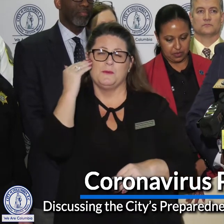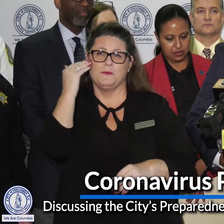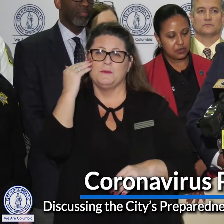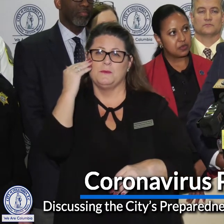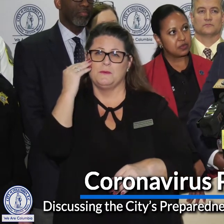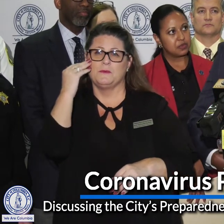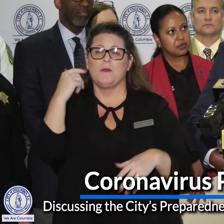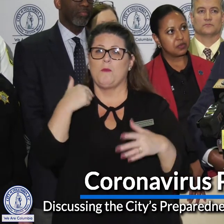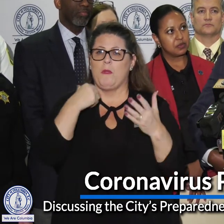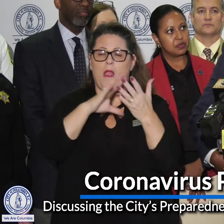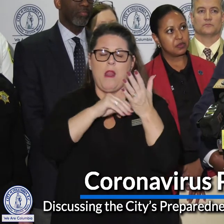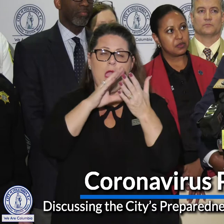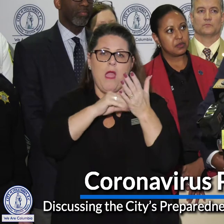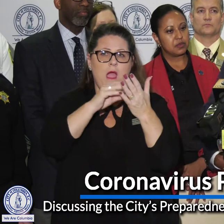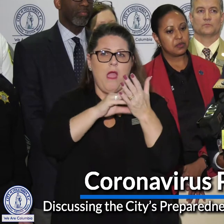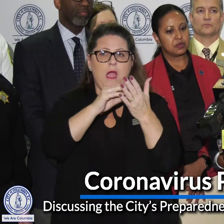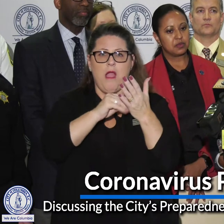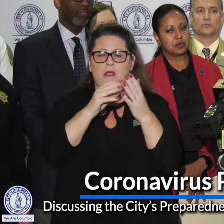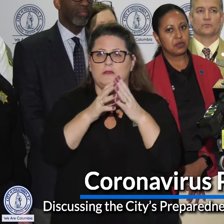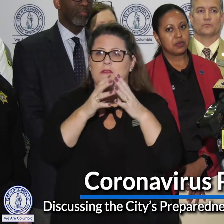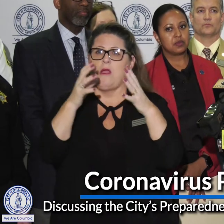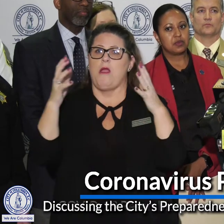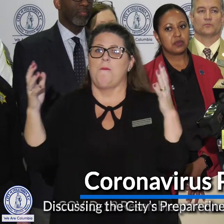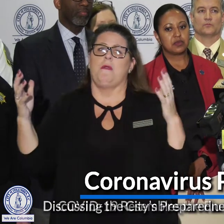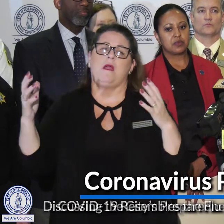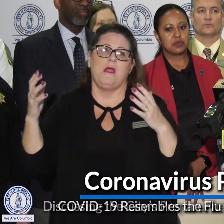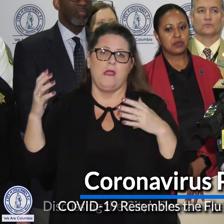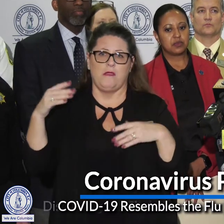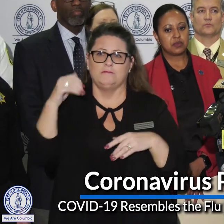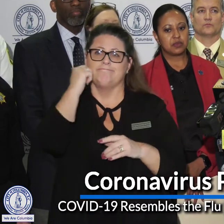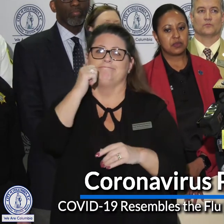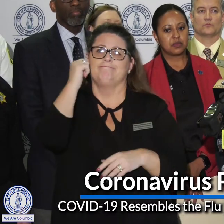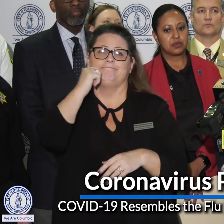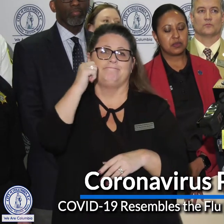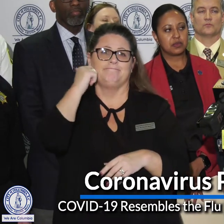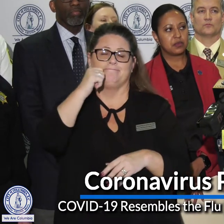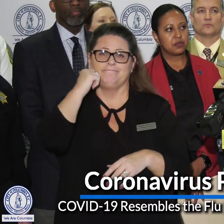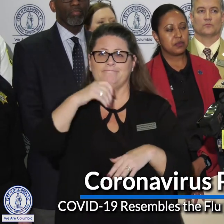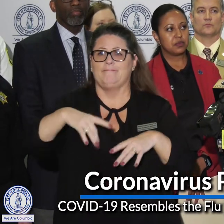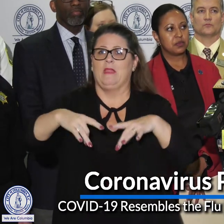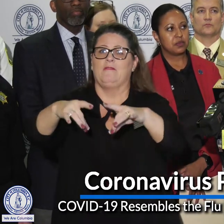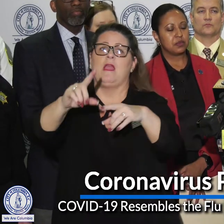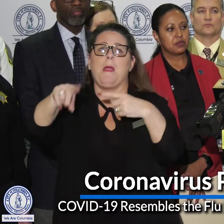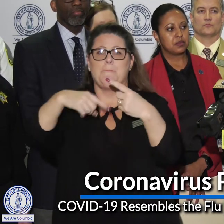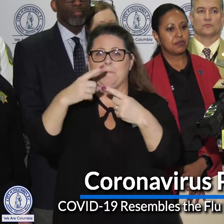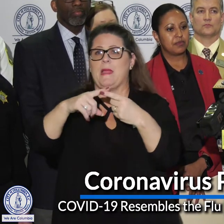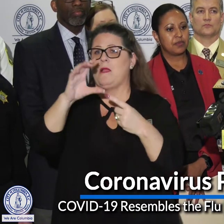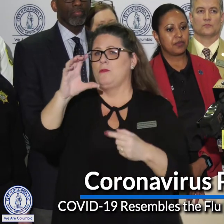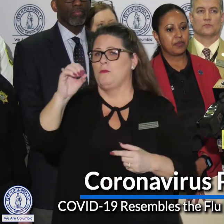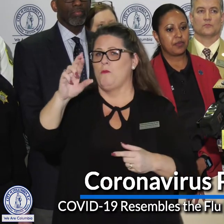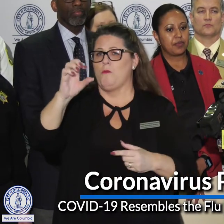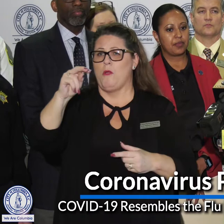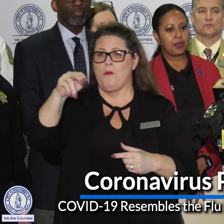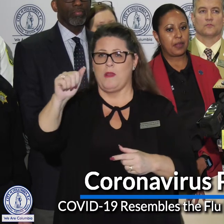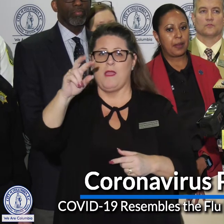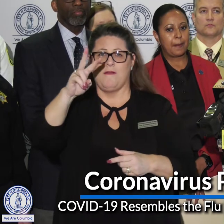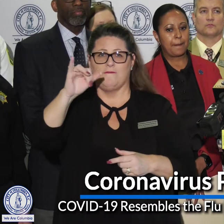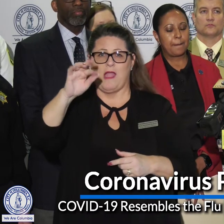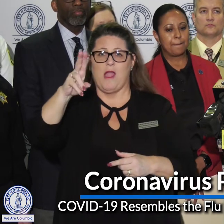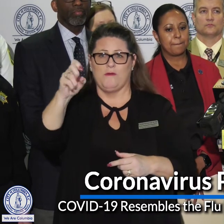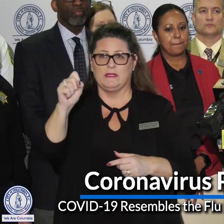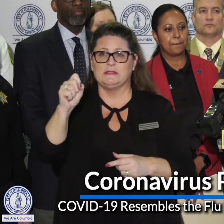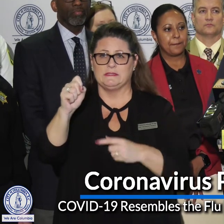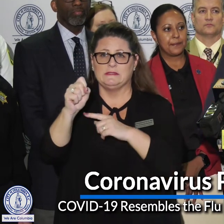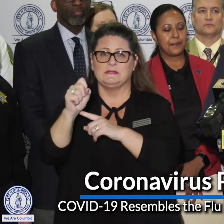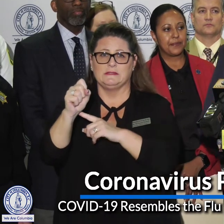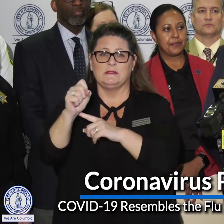all learning so much as we move forward in dealing with coronavirus. So the more that we're able